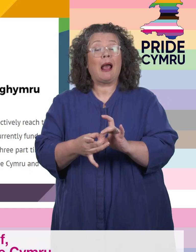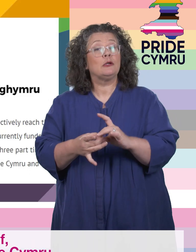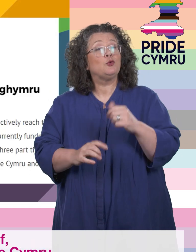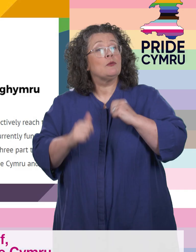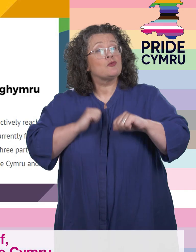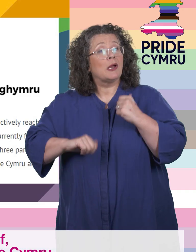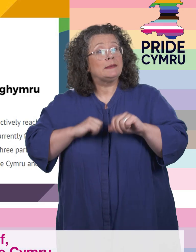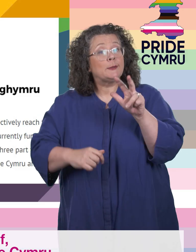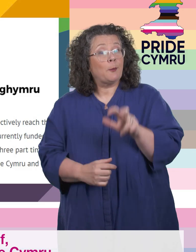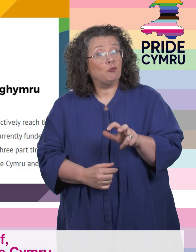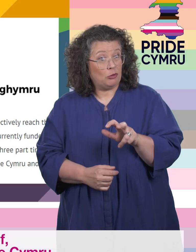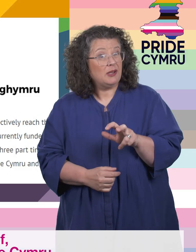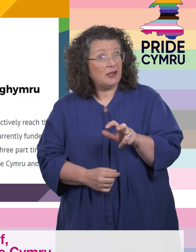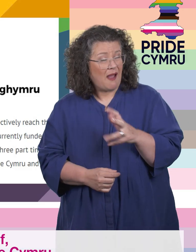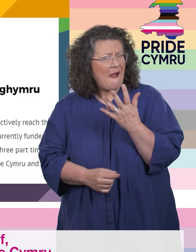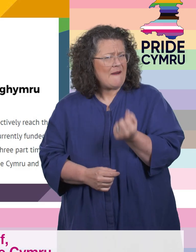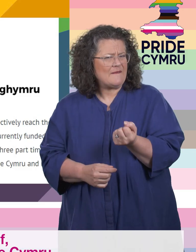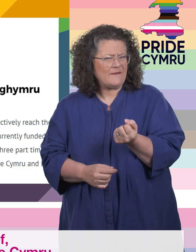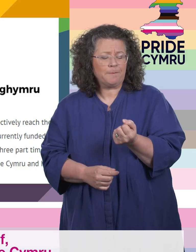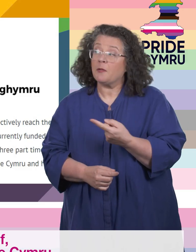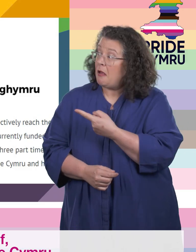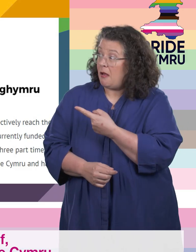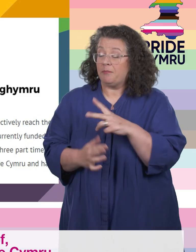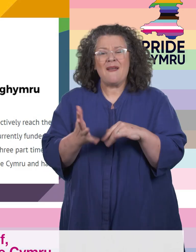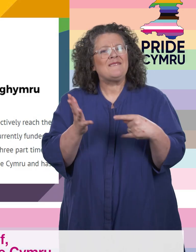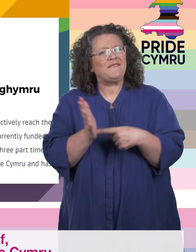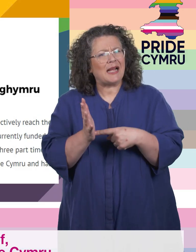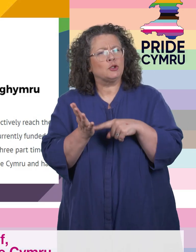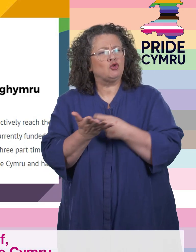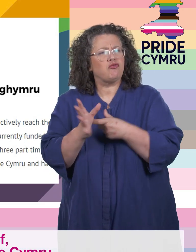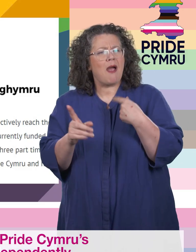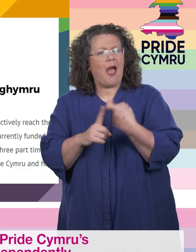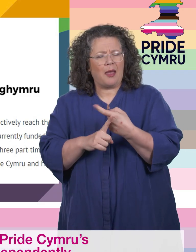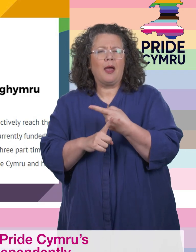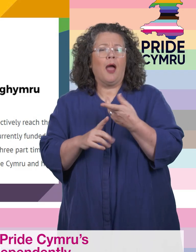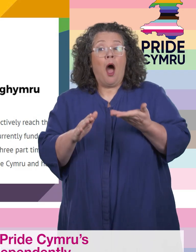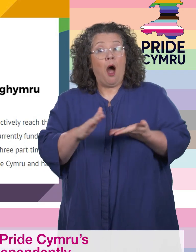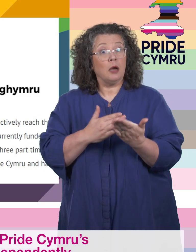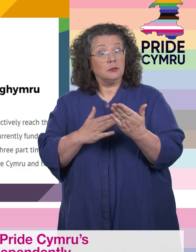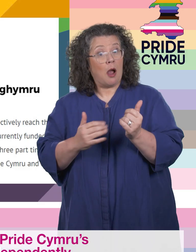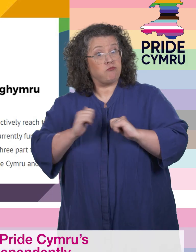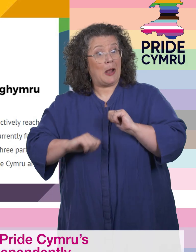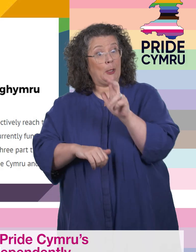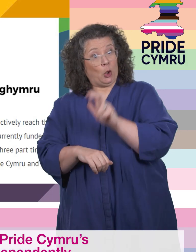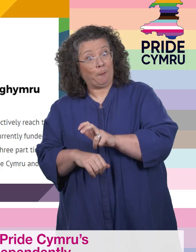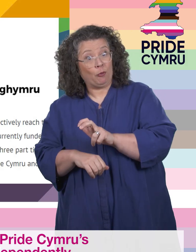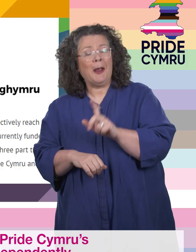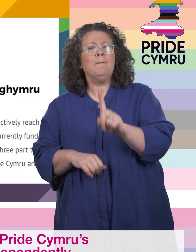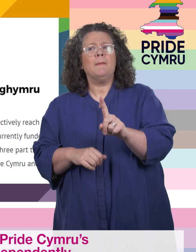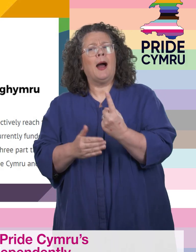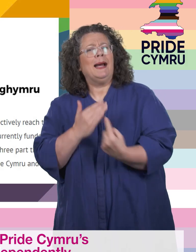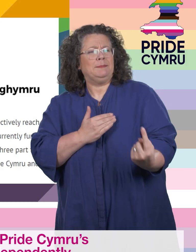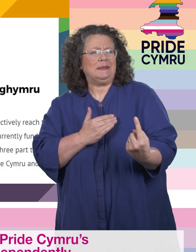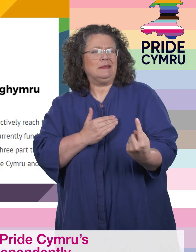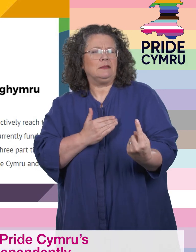And other sort of projects related to Pride Cymru is Fast Track, which is under Pride Cymru's umbrella